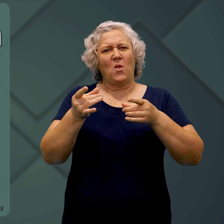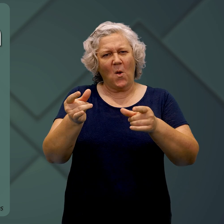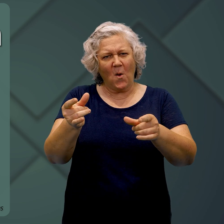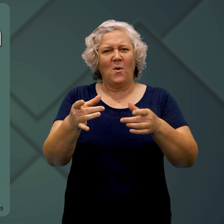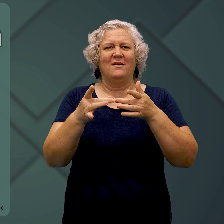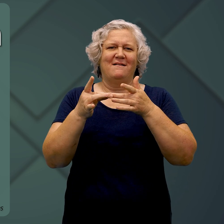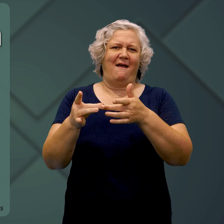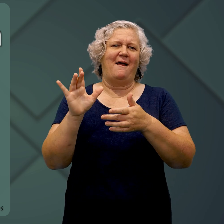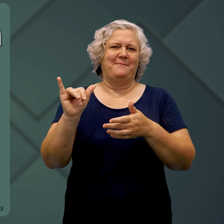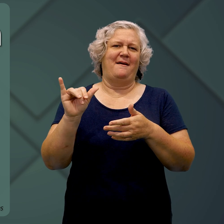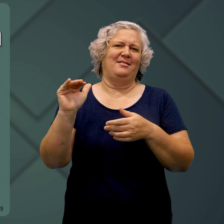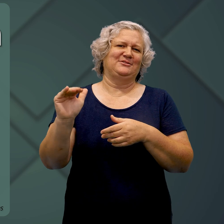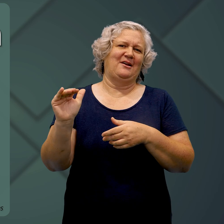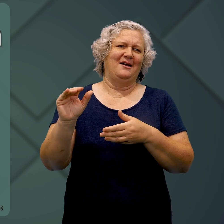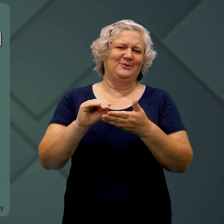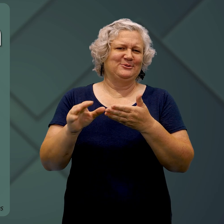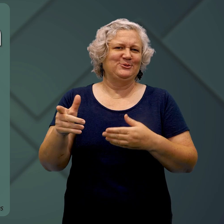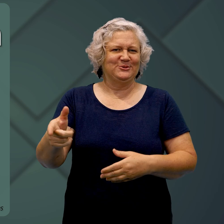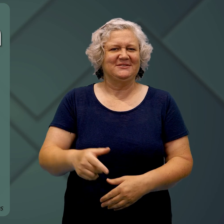it flow and being led by the child or the student.